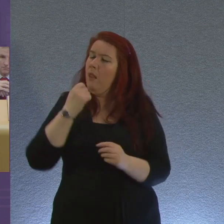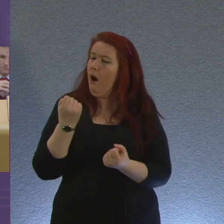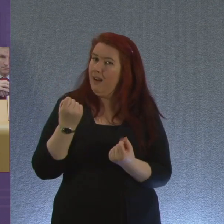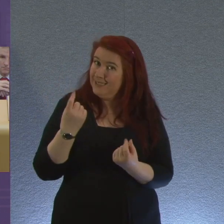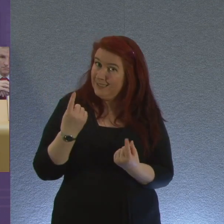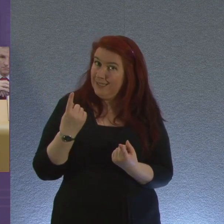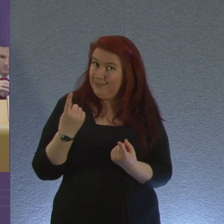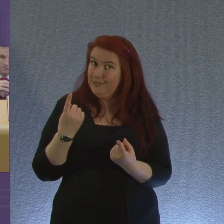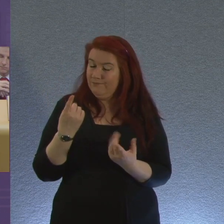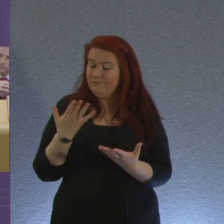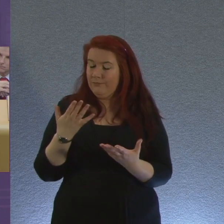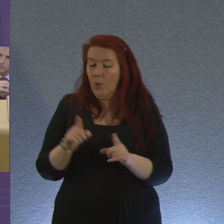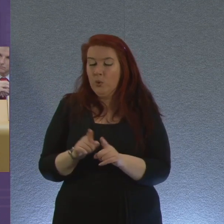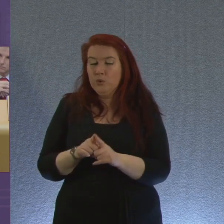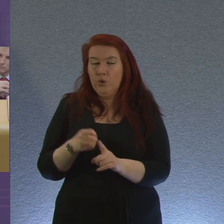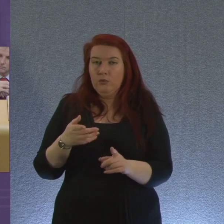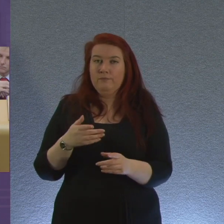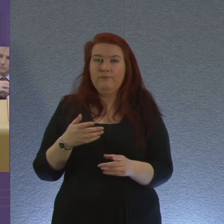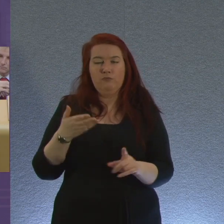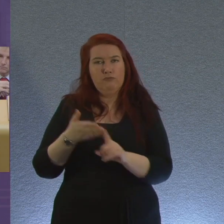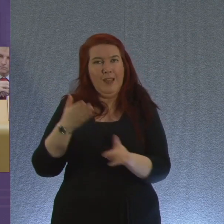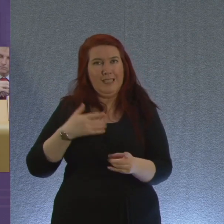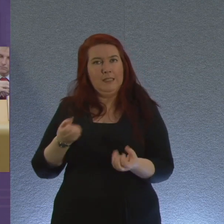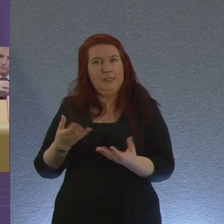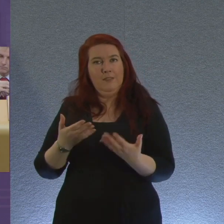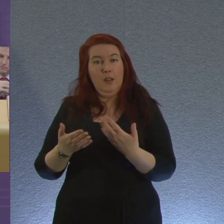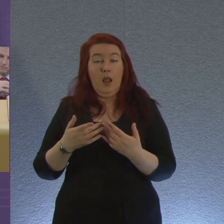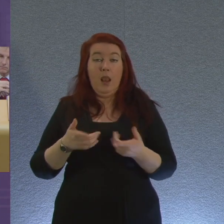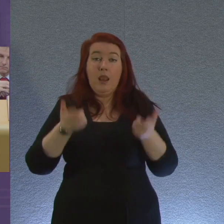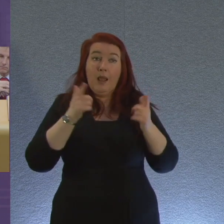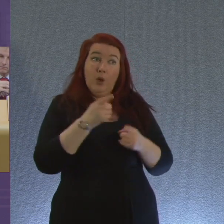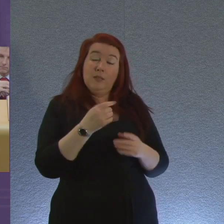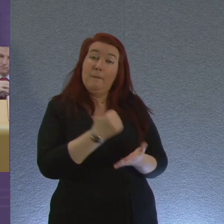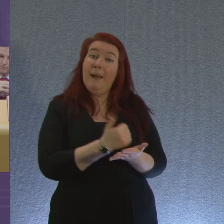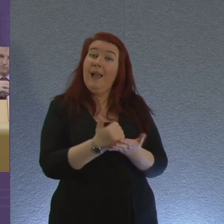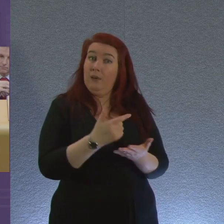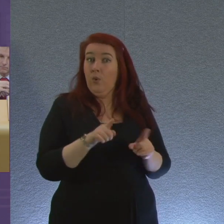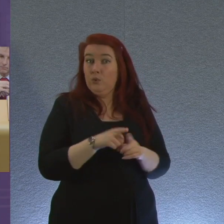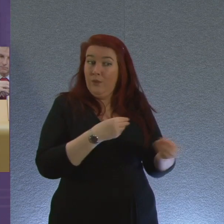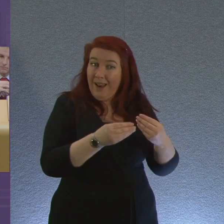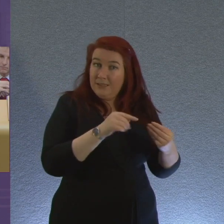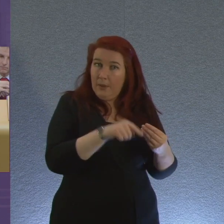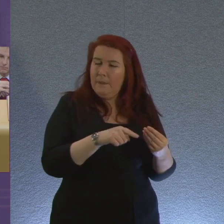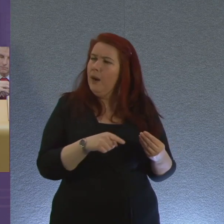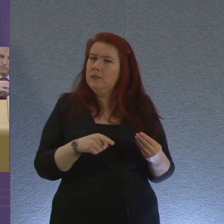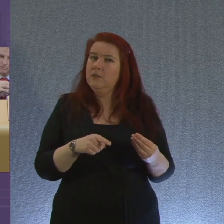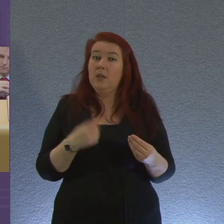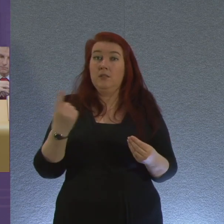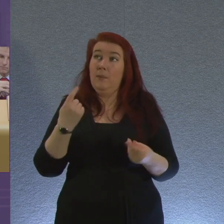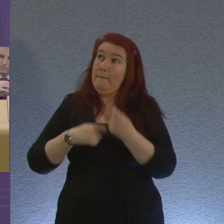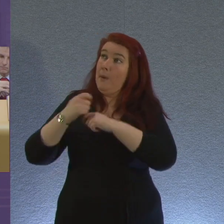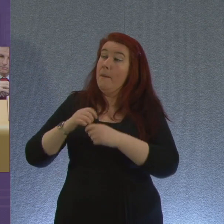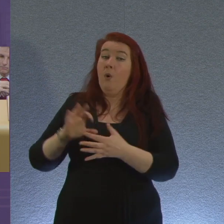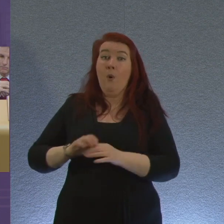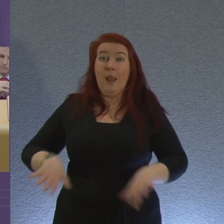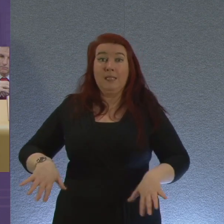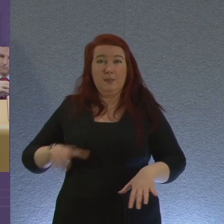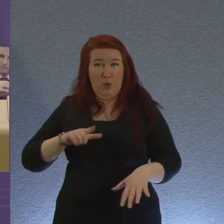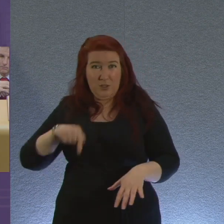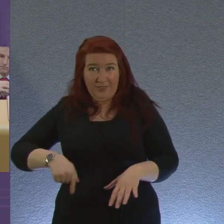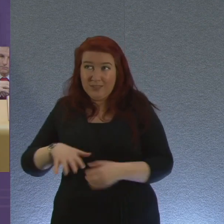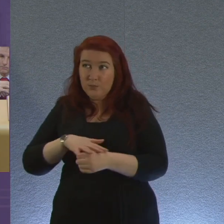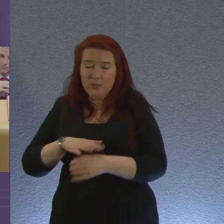and recognise the flexibility being afforded to them by the banks, but nobody should be made homeless in this crisis, and responsible